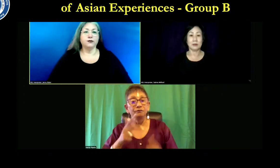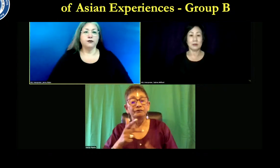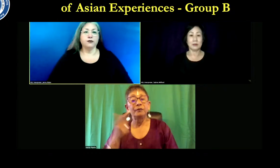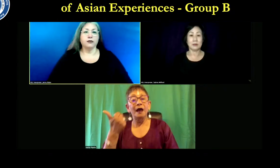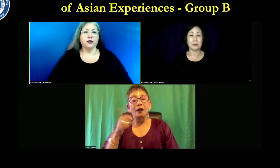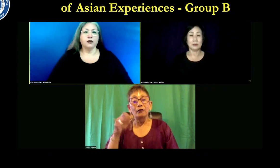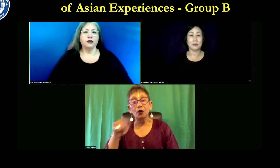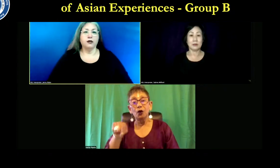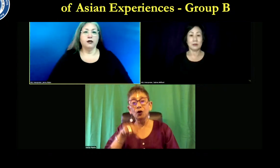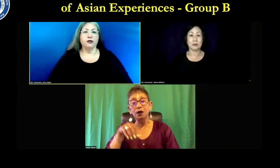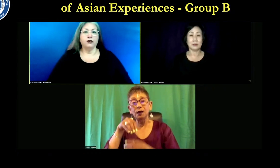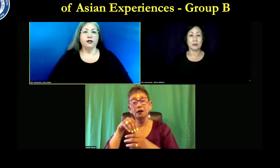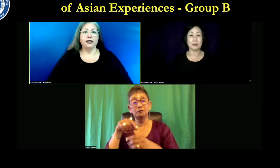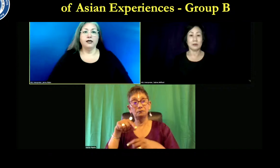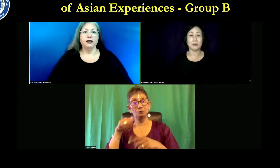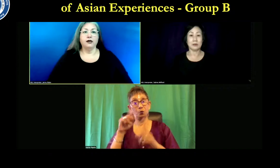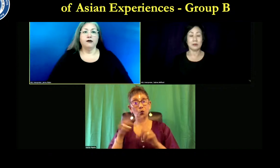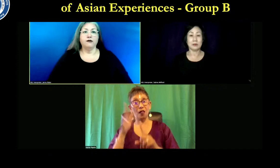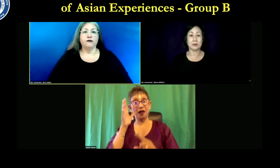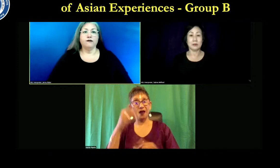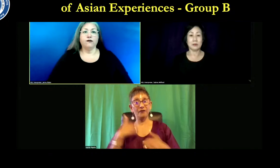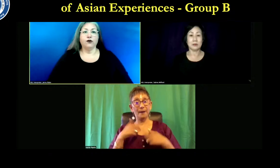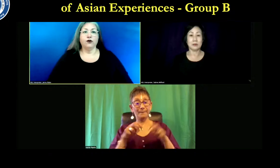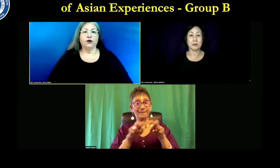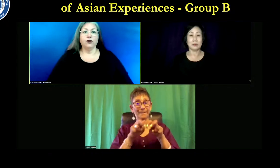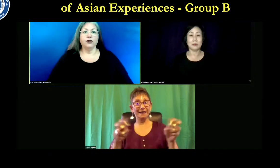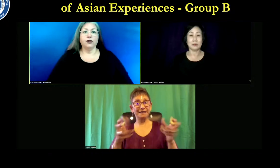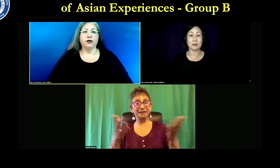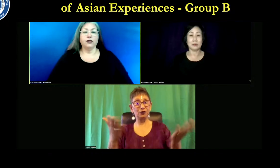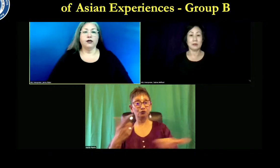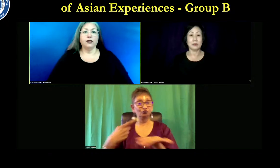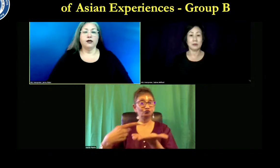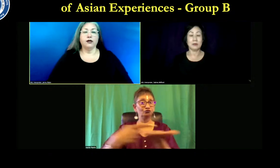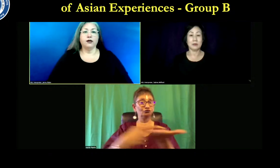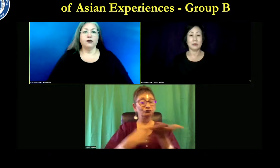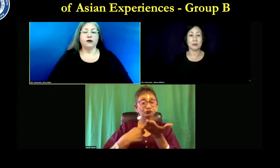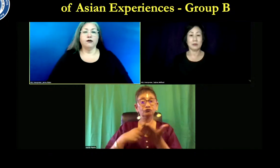choose. Thirdly,